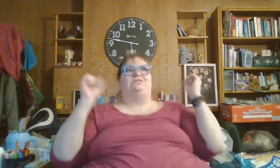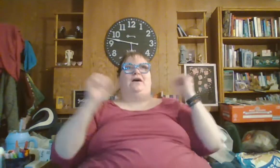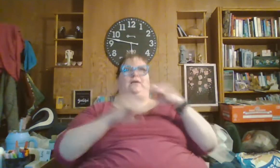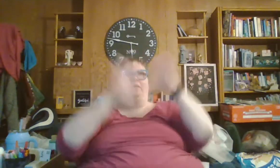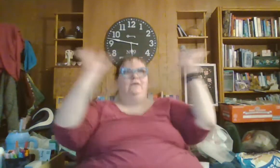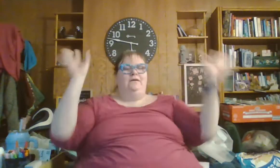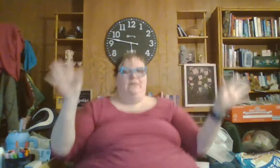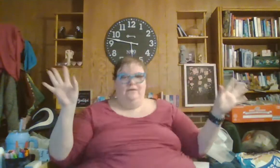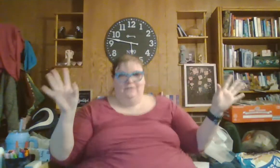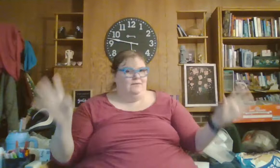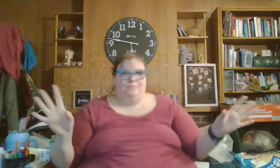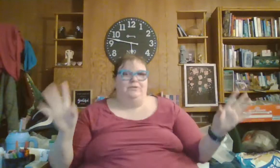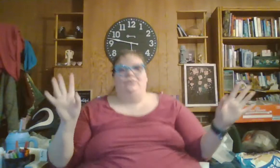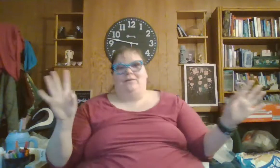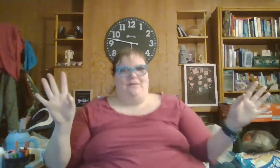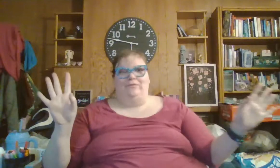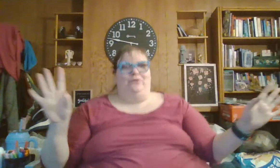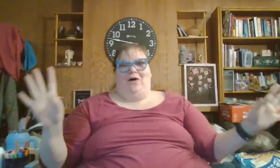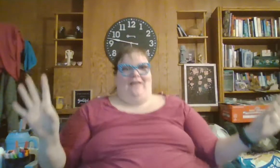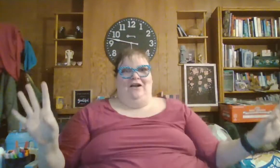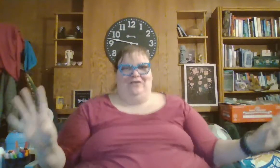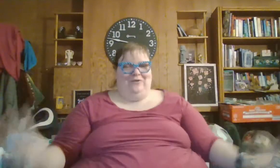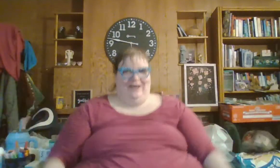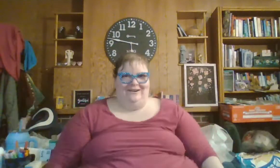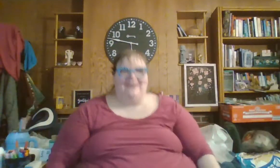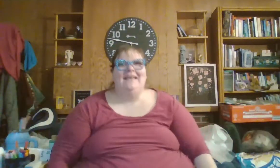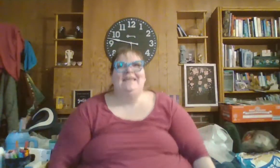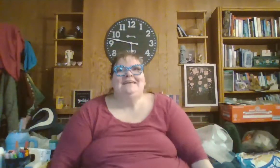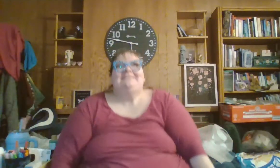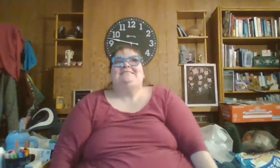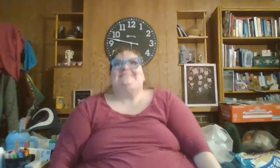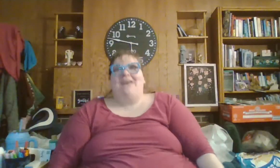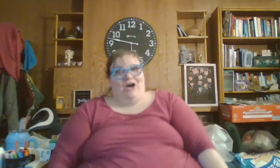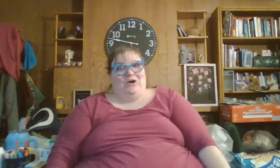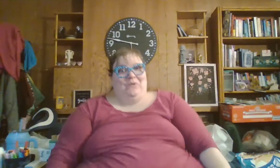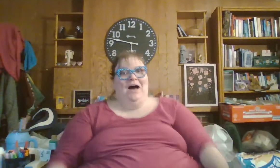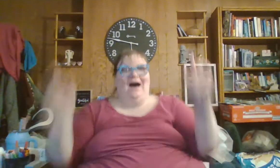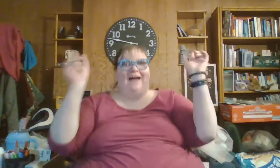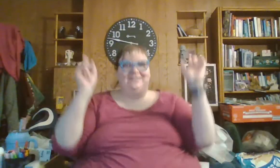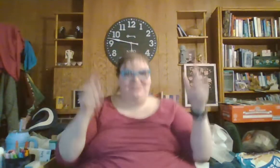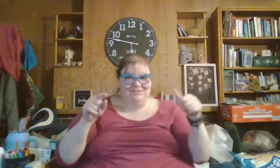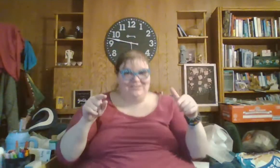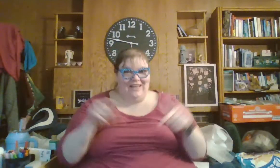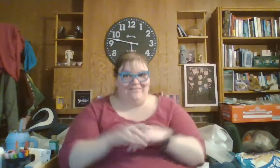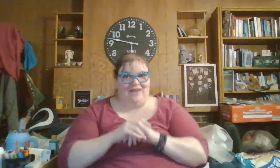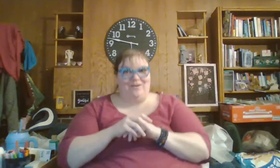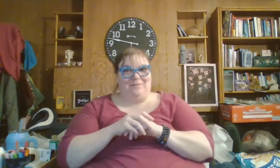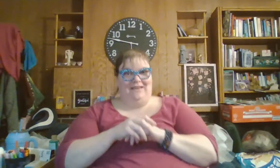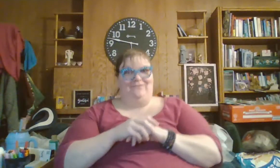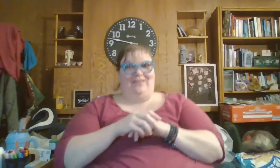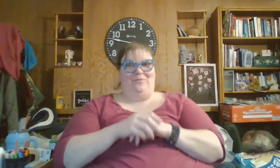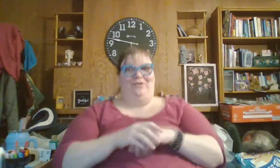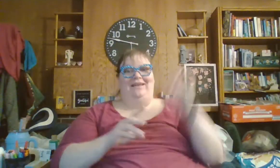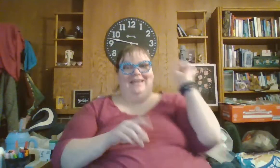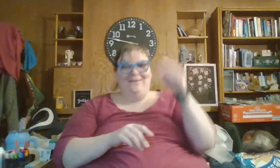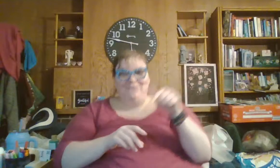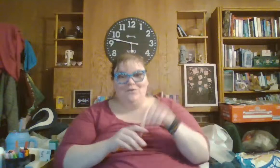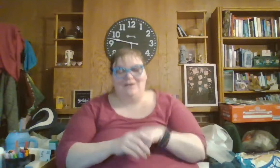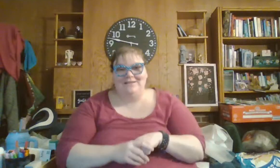like, blew them all out of the water. So I do still have that replay available. If you are interested